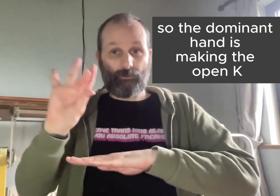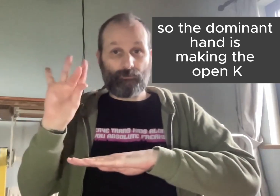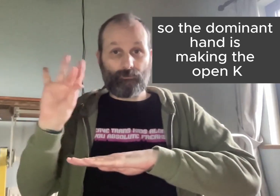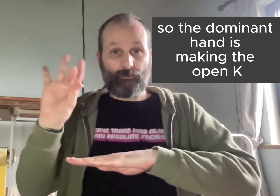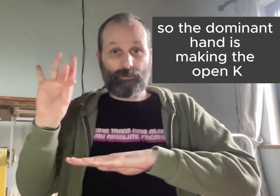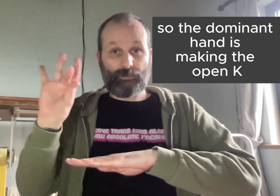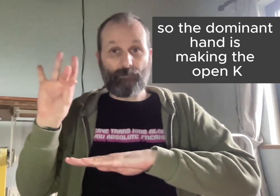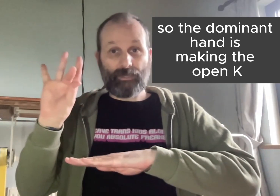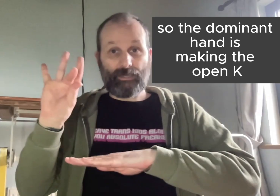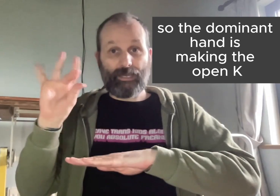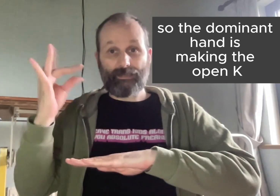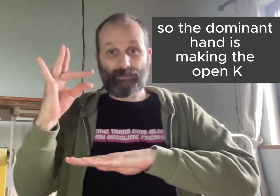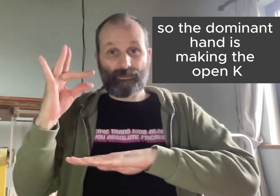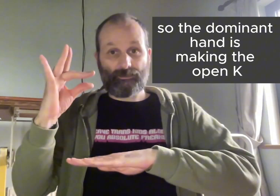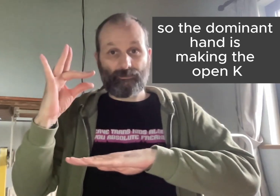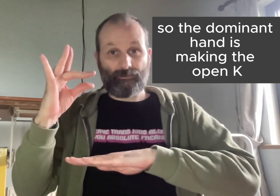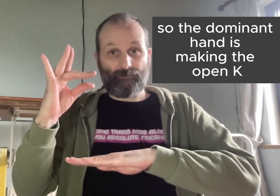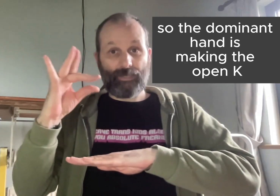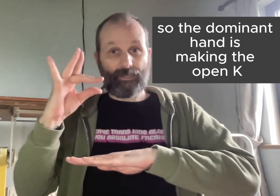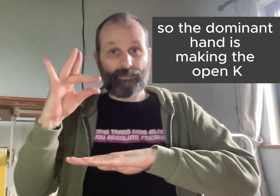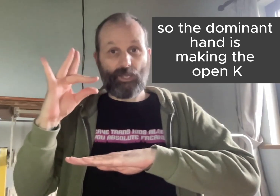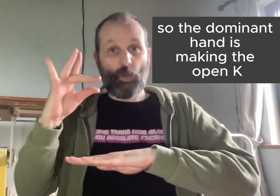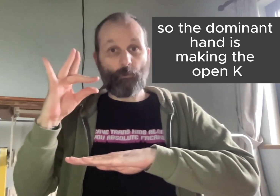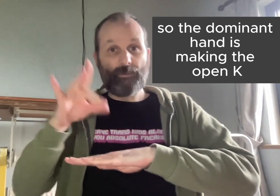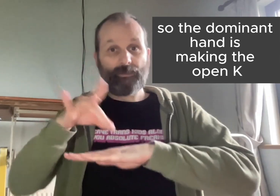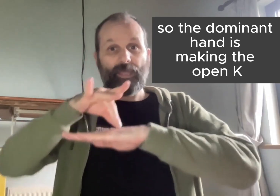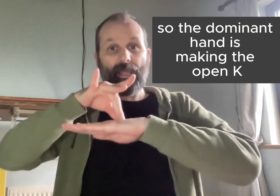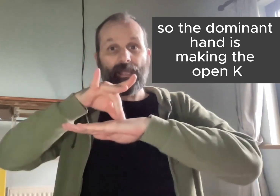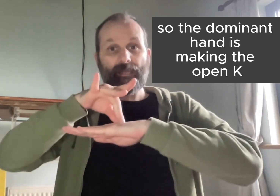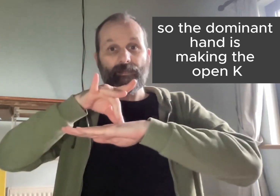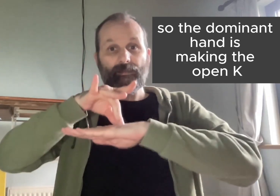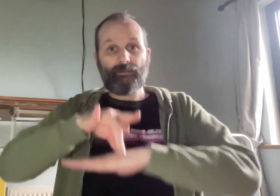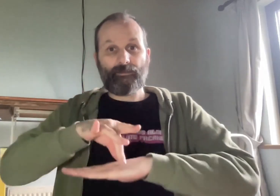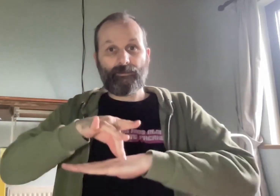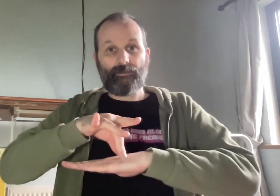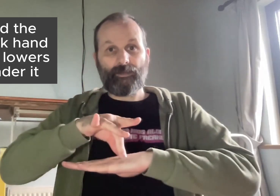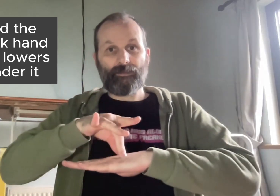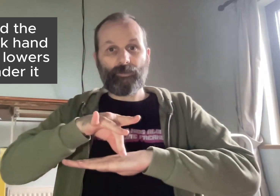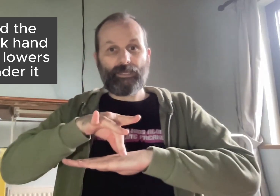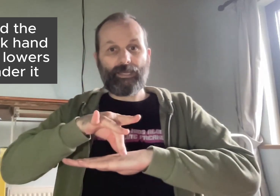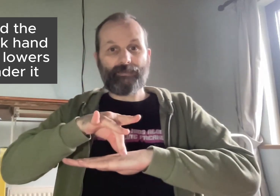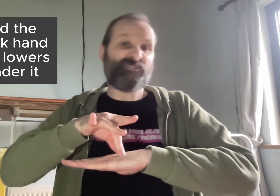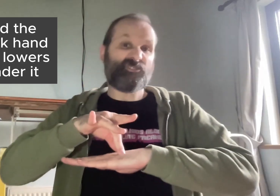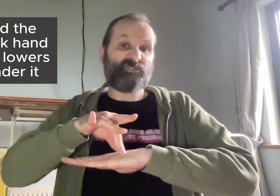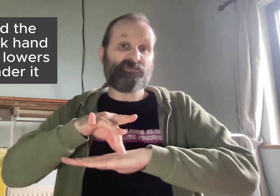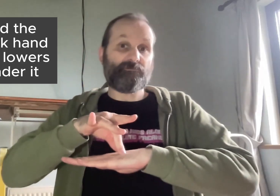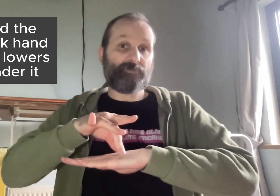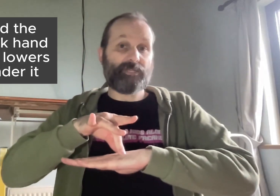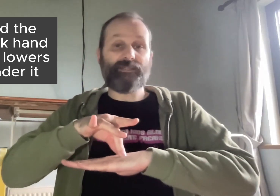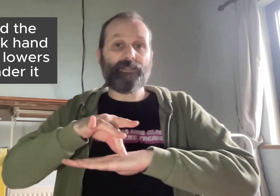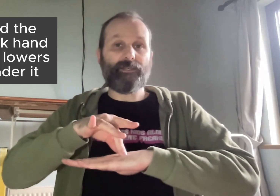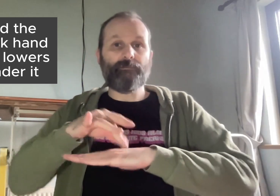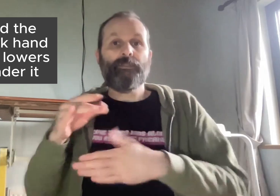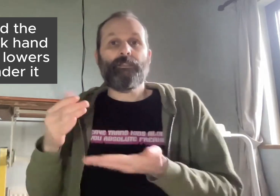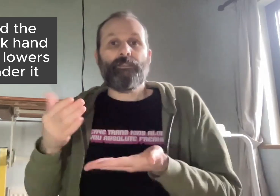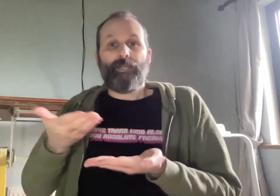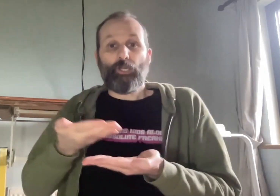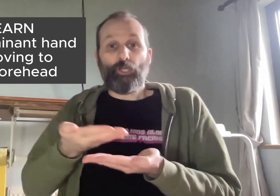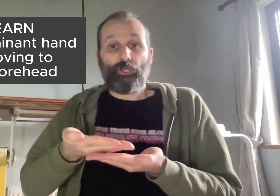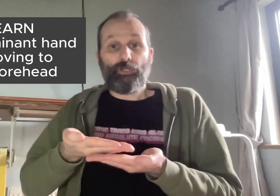So the dominant hand is making the open K, and the weak hand just lowers under